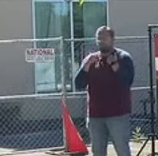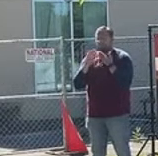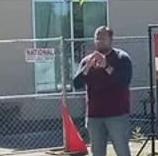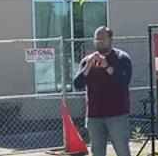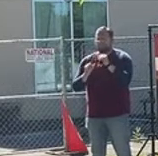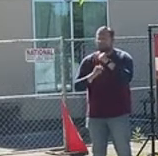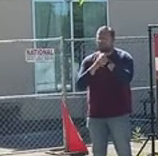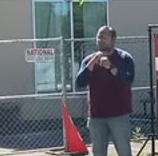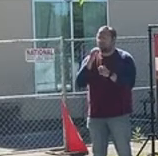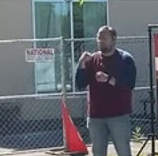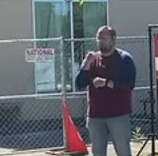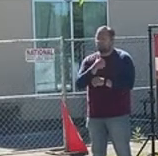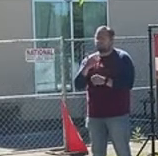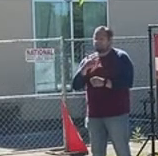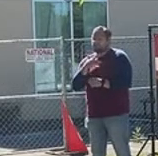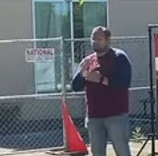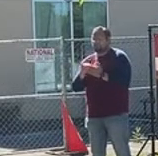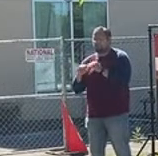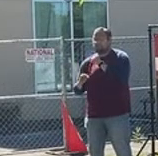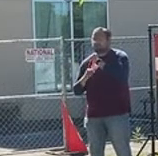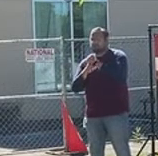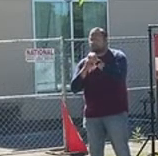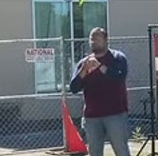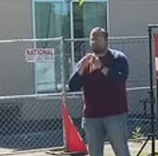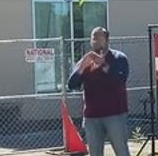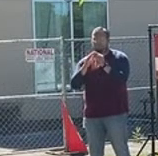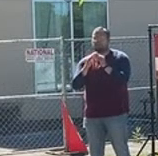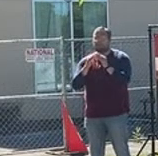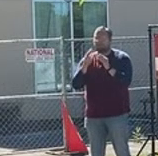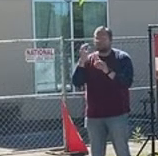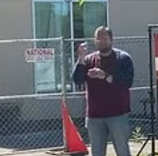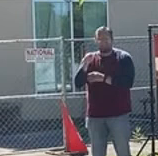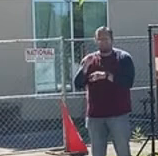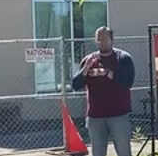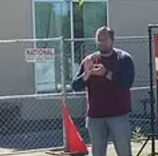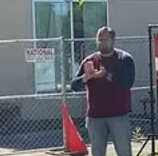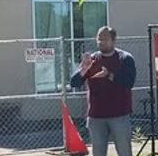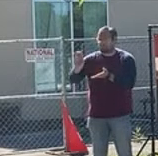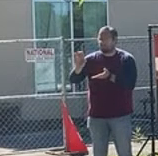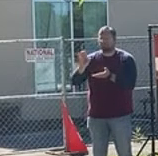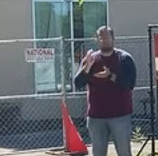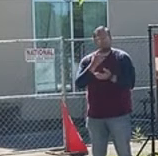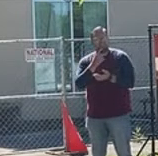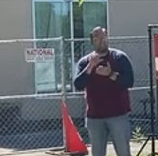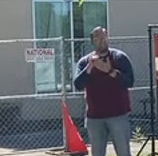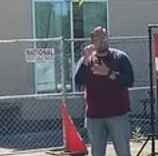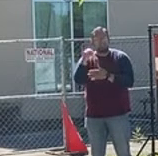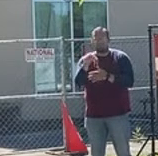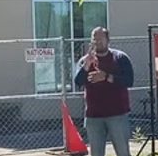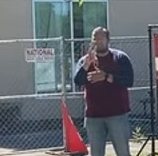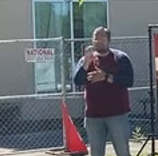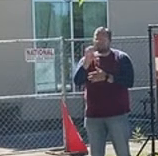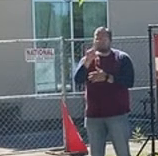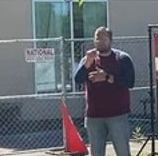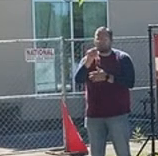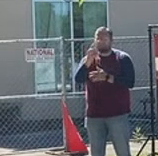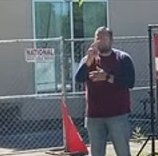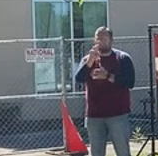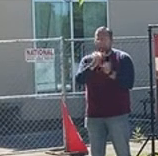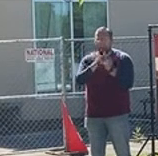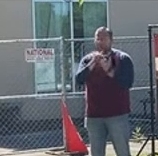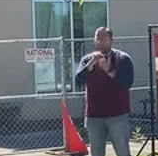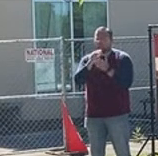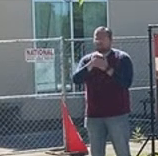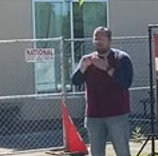feel supported. Ultimately, these investments, and it was mentioned that this was originally a $620 million bond.